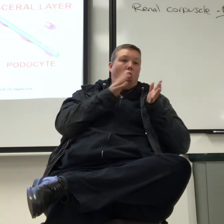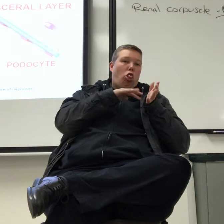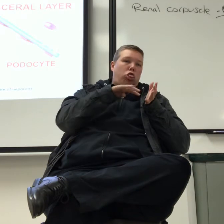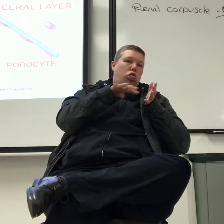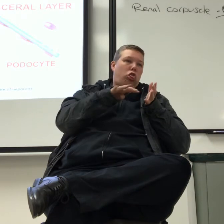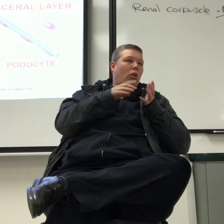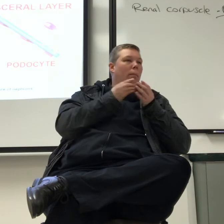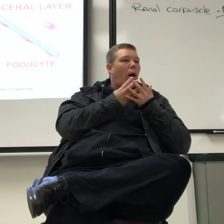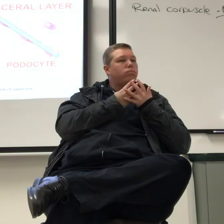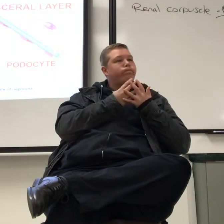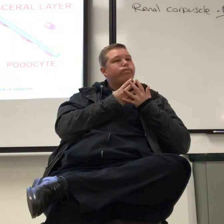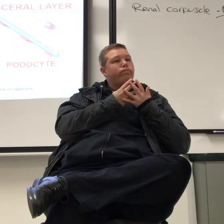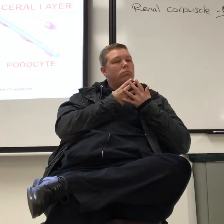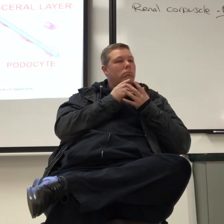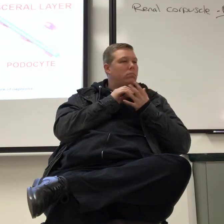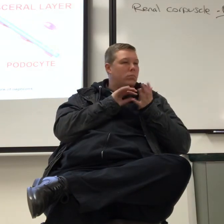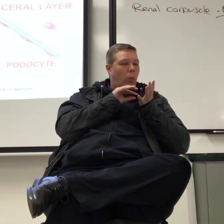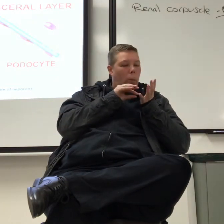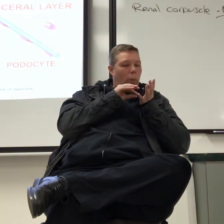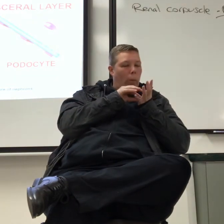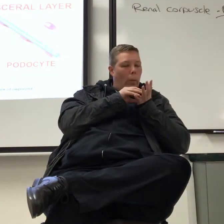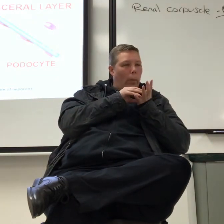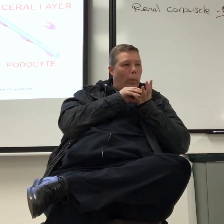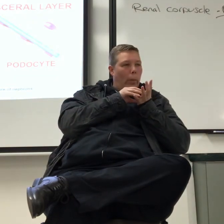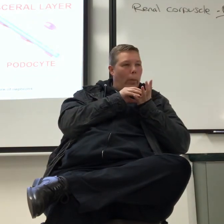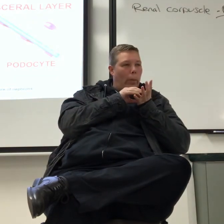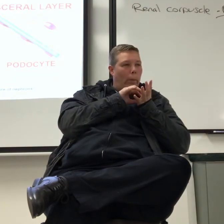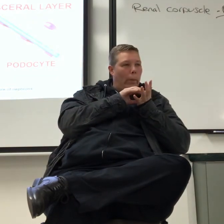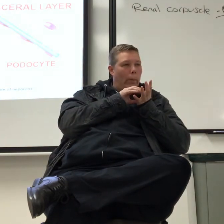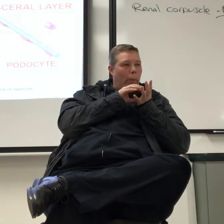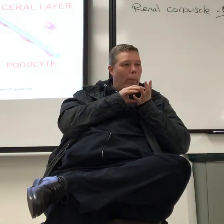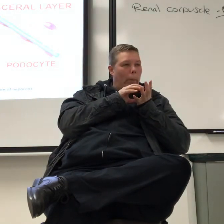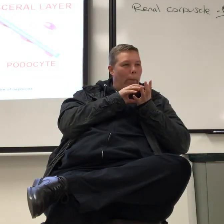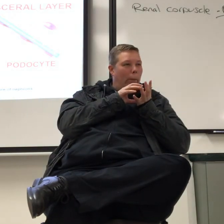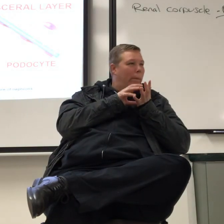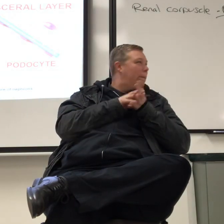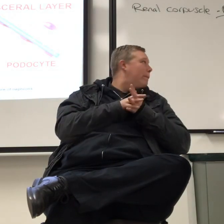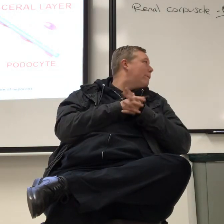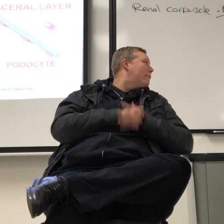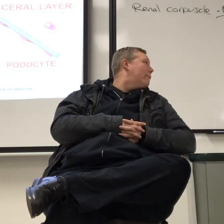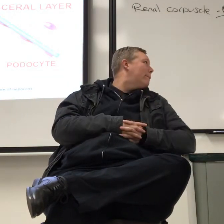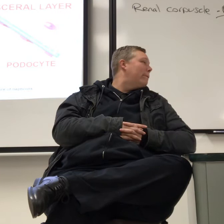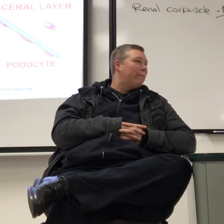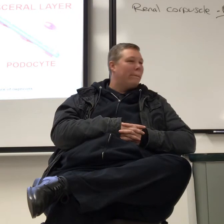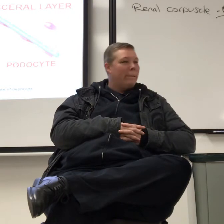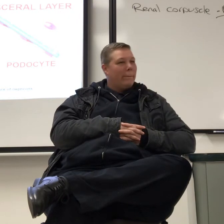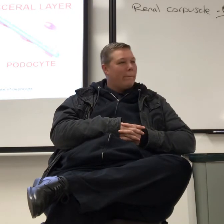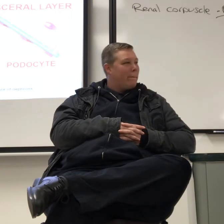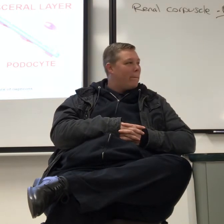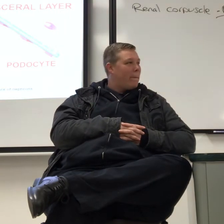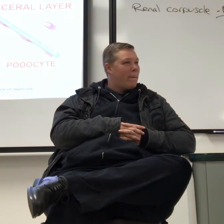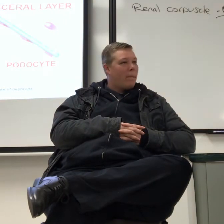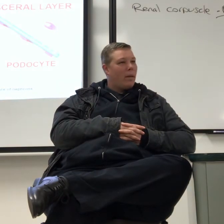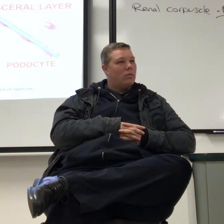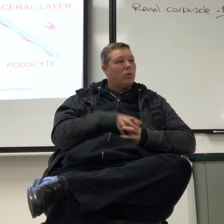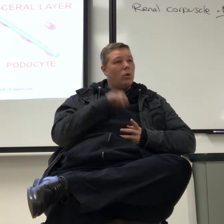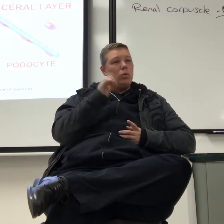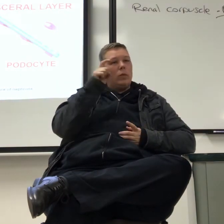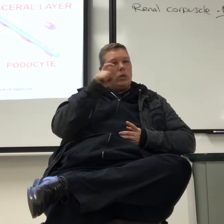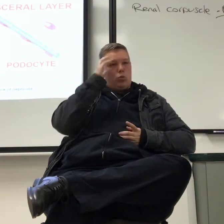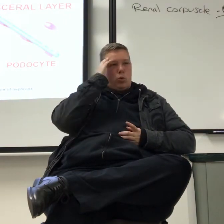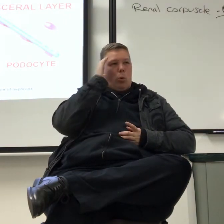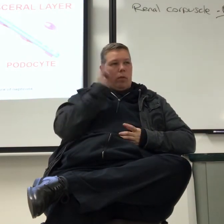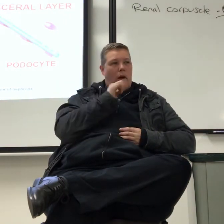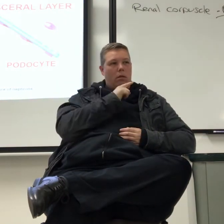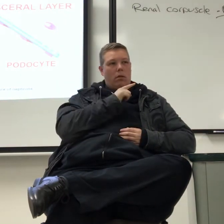are very good filters. So that's the parietal and the visceral layer for the podocytes. You need to know that. And